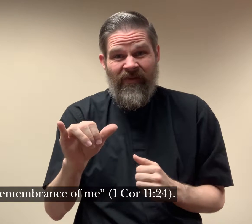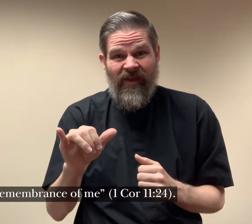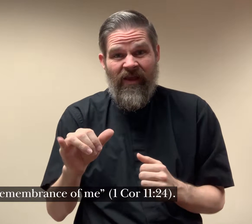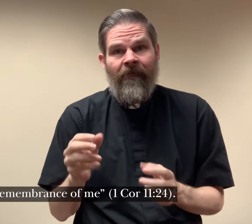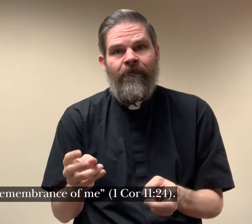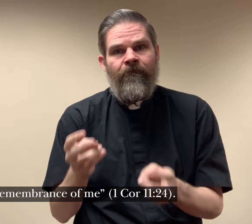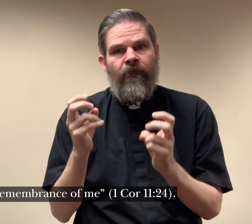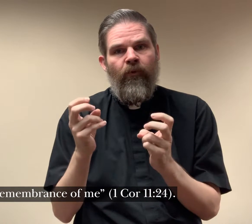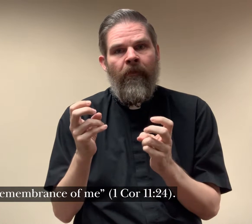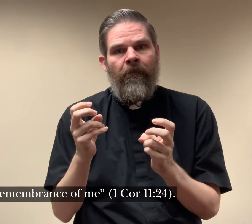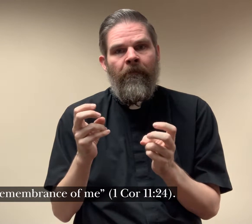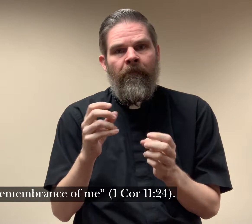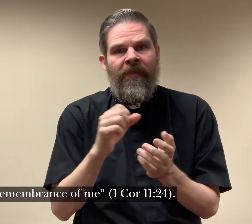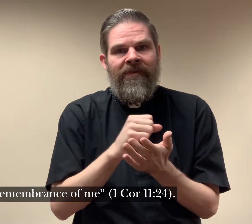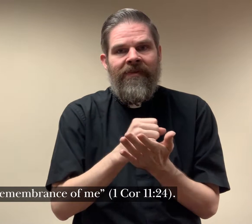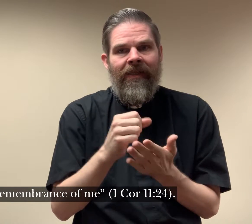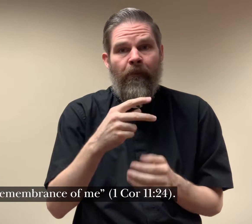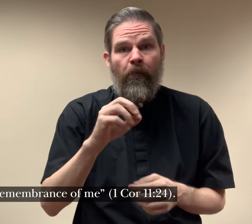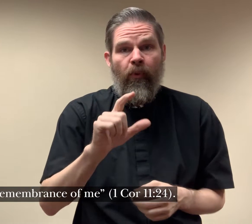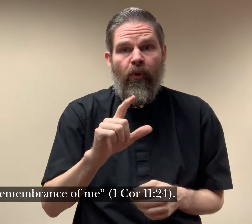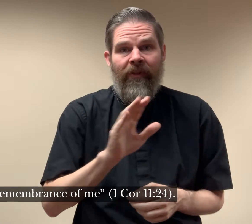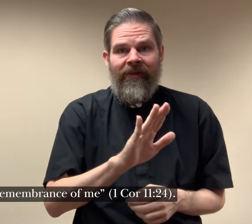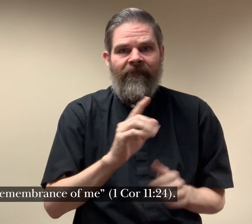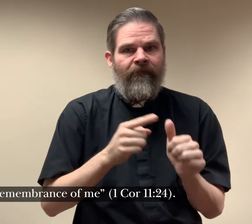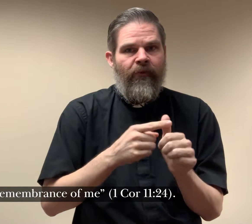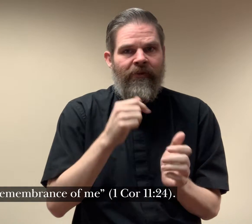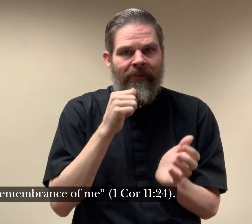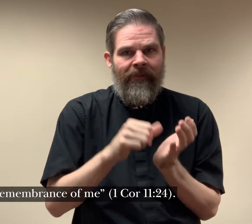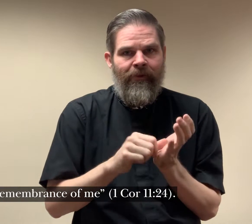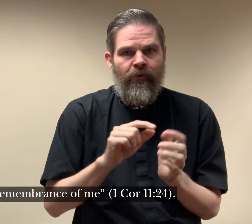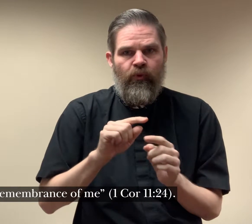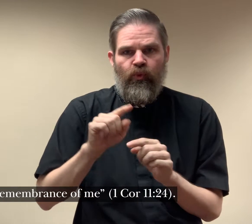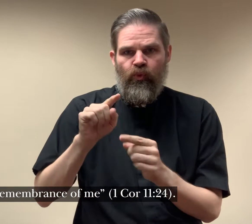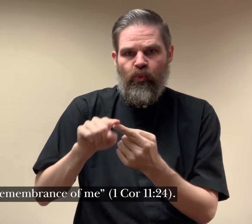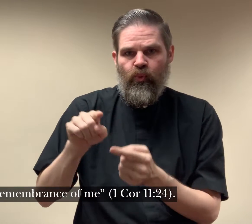Do this in remembrance of me. 1 Corinthians 11.24